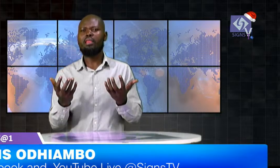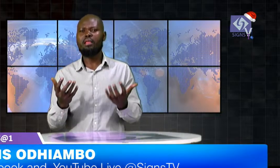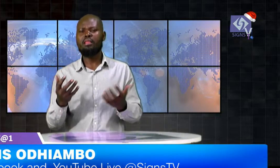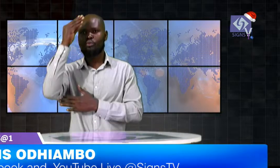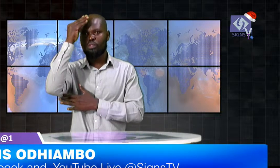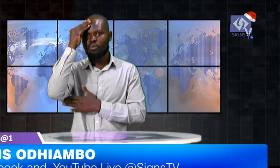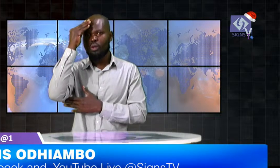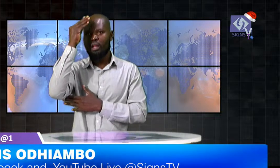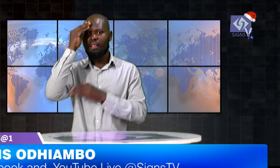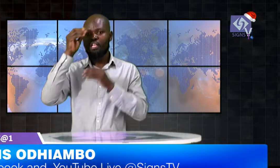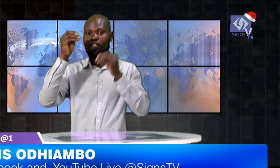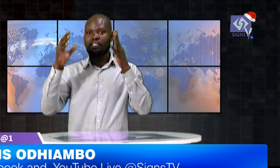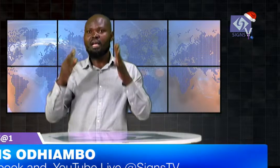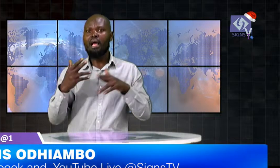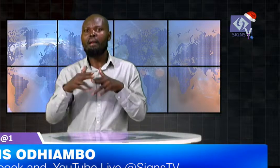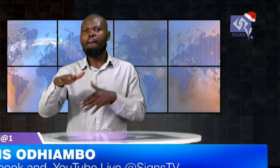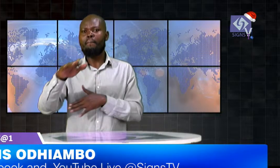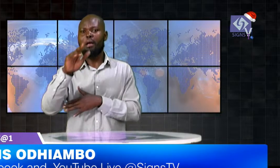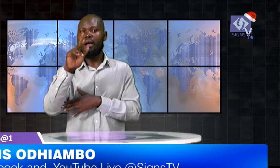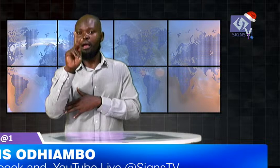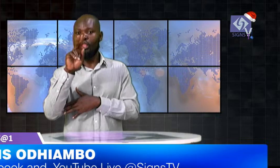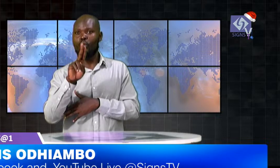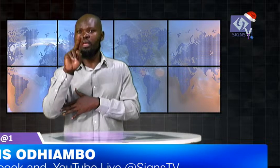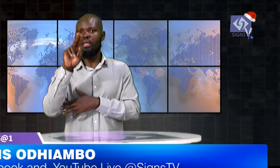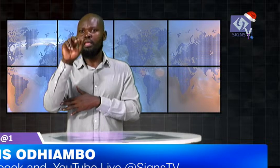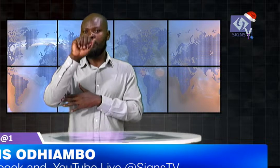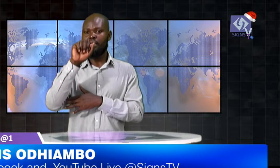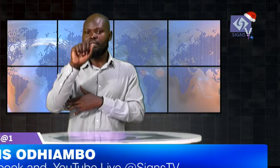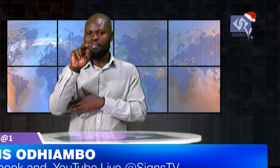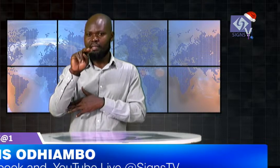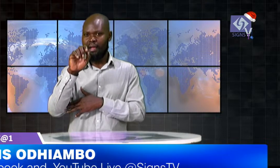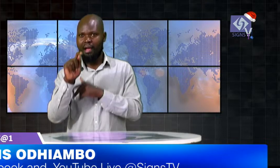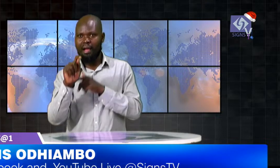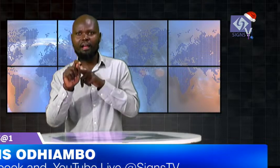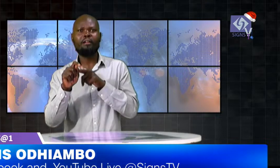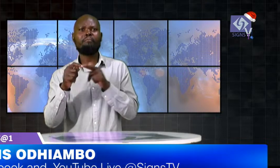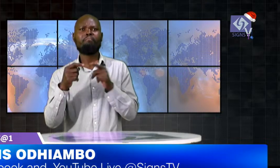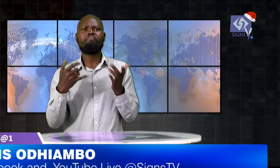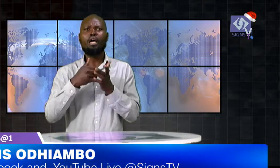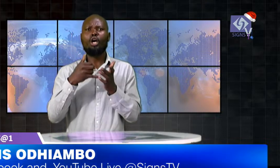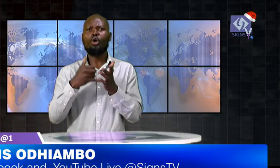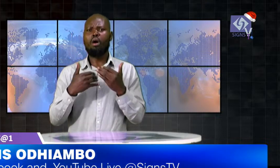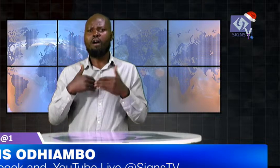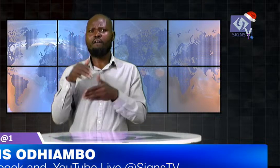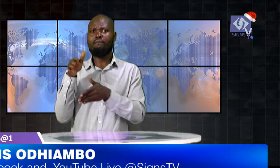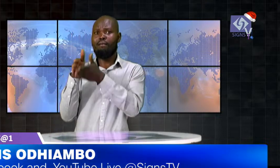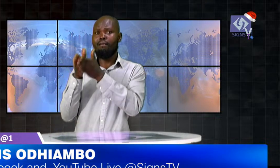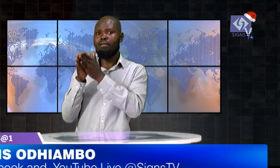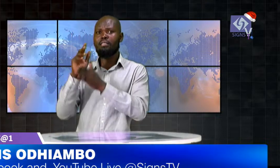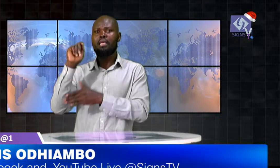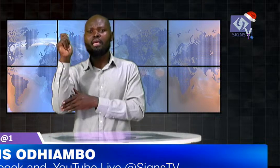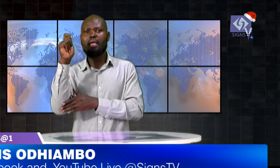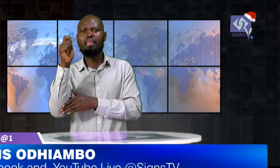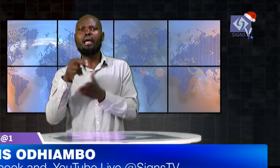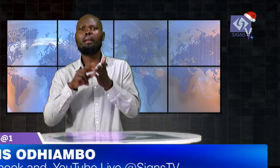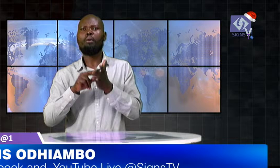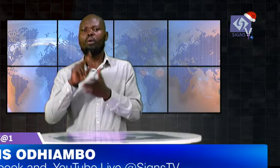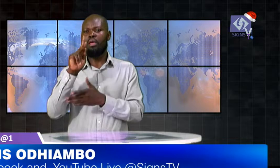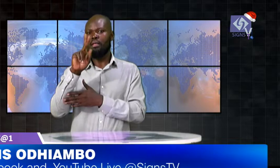updates. The Kenya Union of Special Needs Education Teachers, KUSNET, has urged the Kenya Revenue Authority to